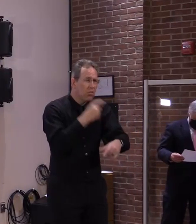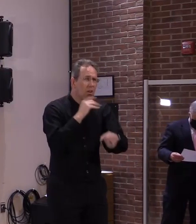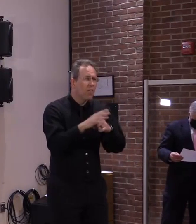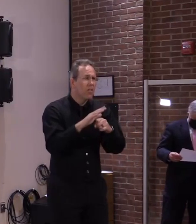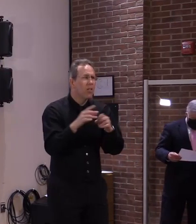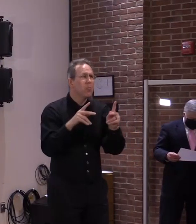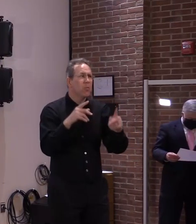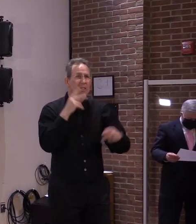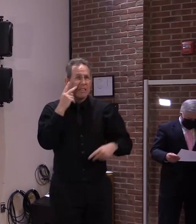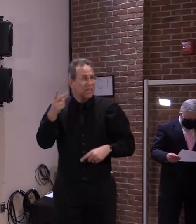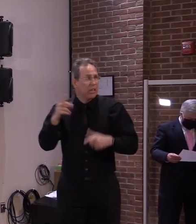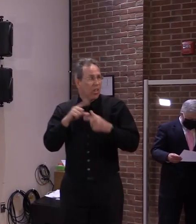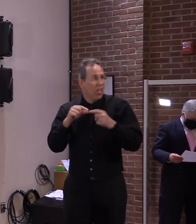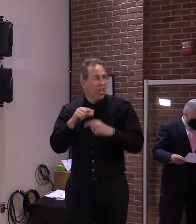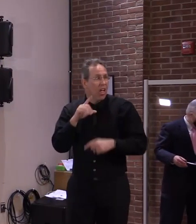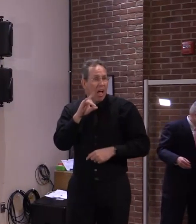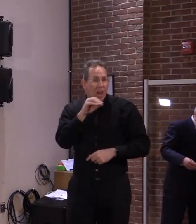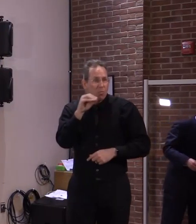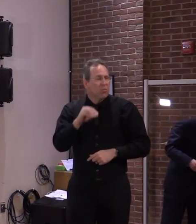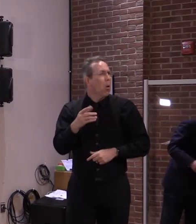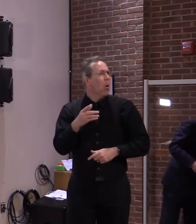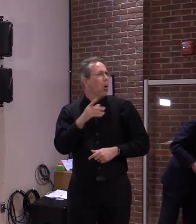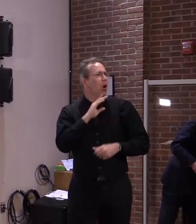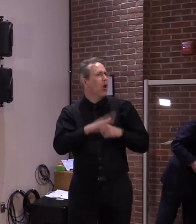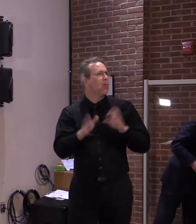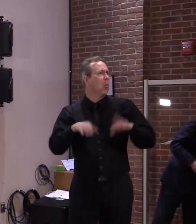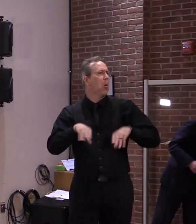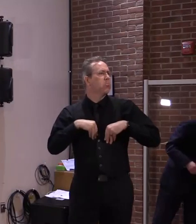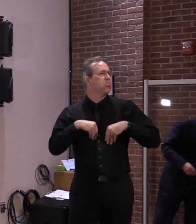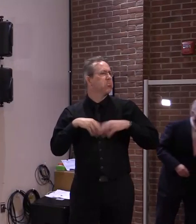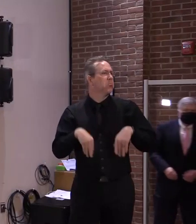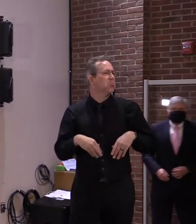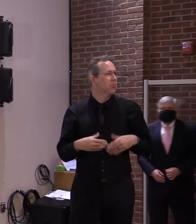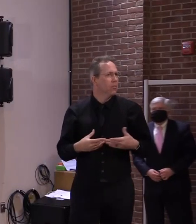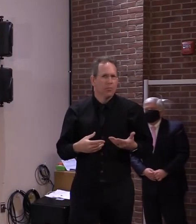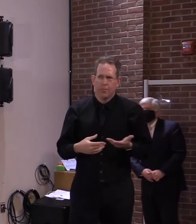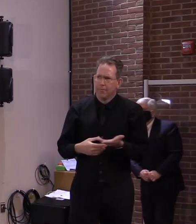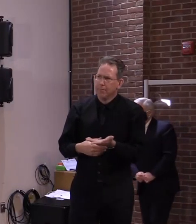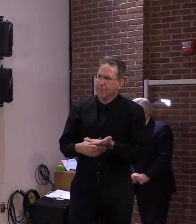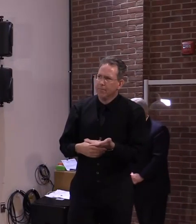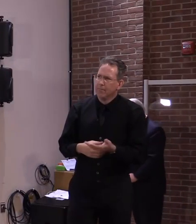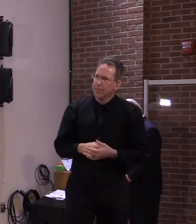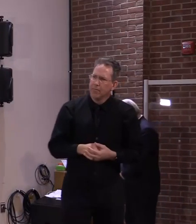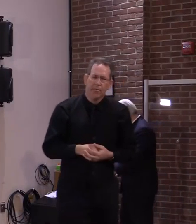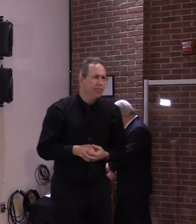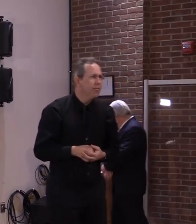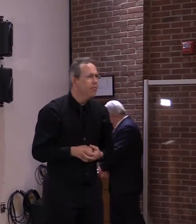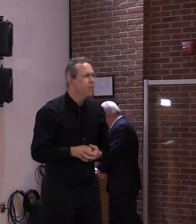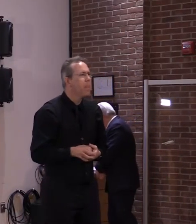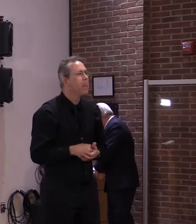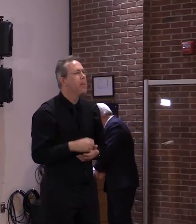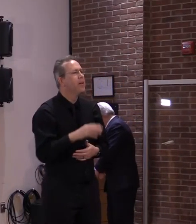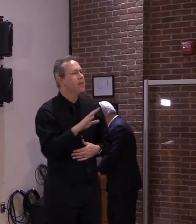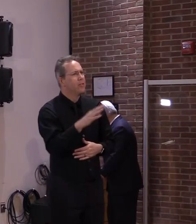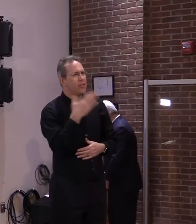a little bit more about behind that, the uncertainty with it. Yeah, thanks for helping reinforce that major